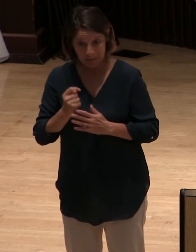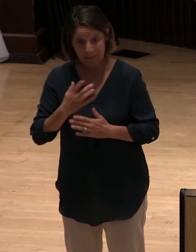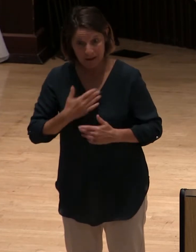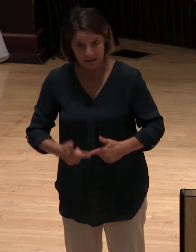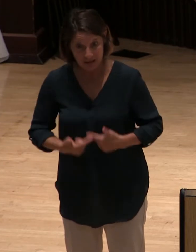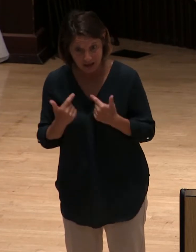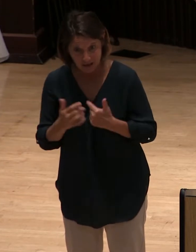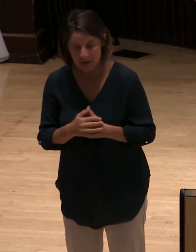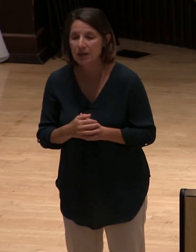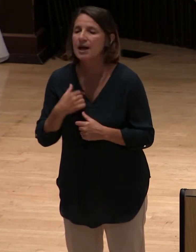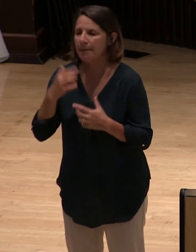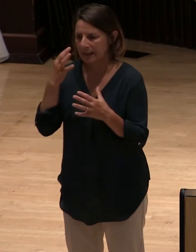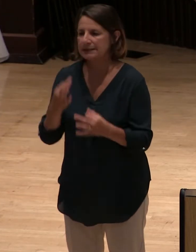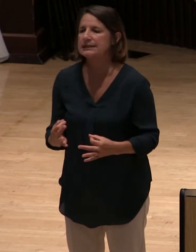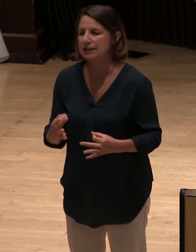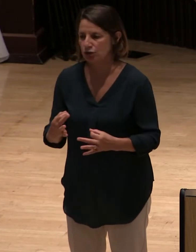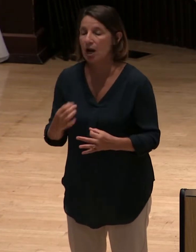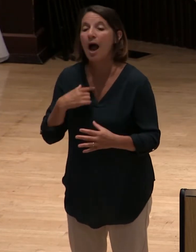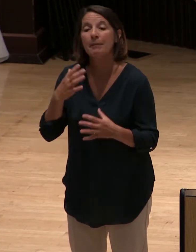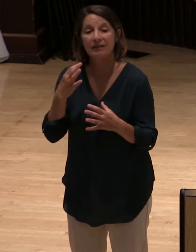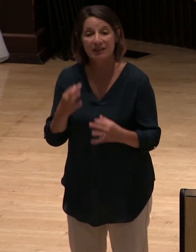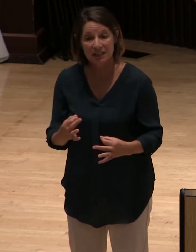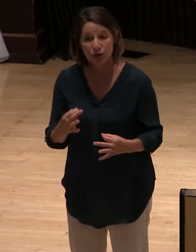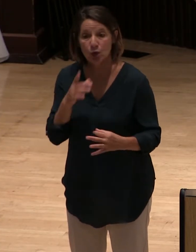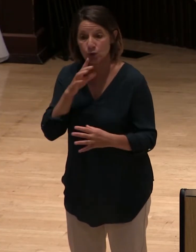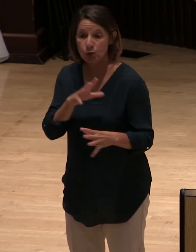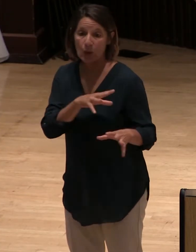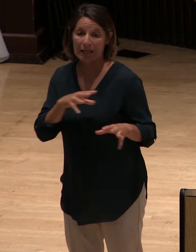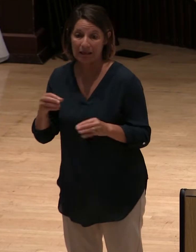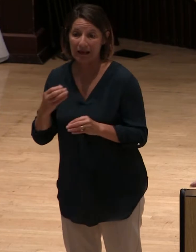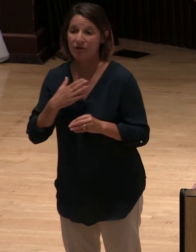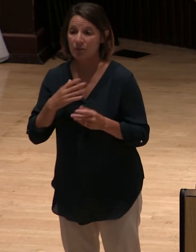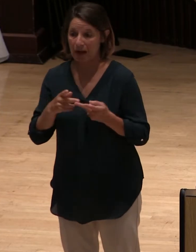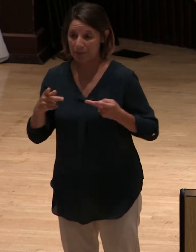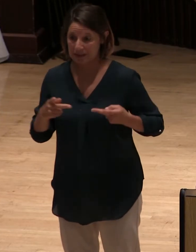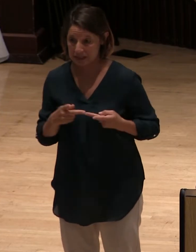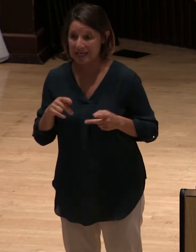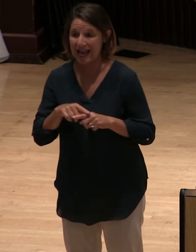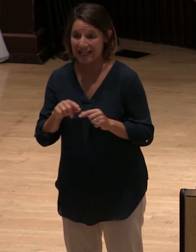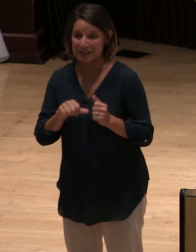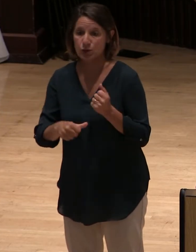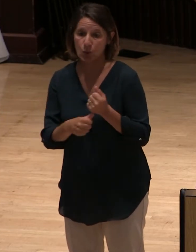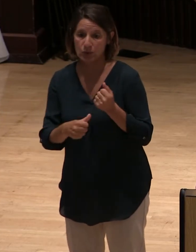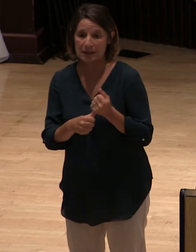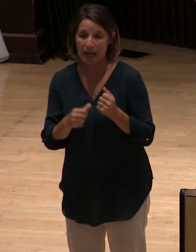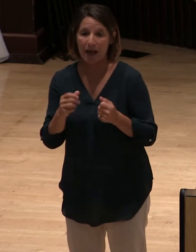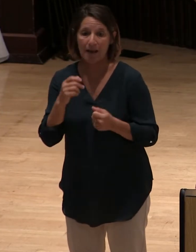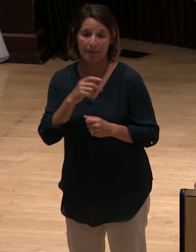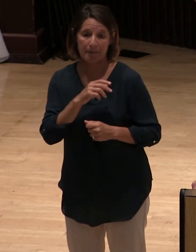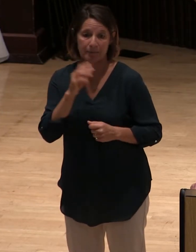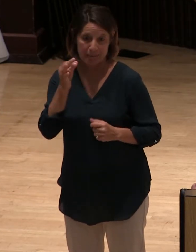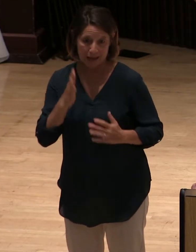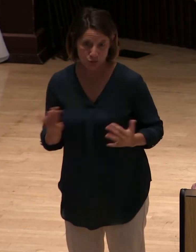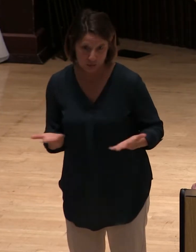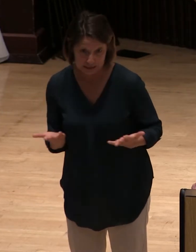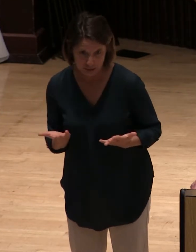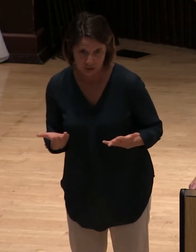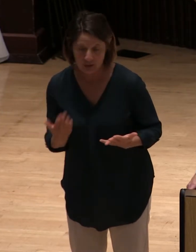And I made a big decision. I made the decision to leave my position as associate pastor here at Spiritus Christi.